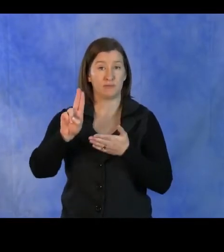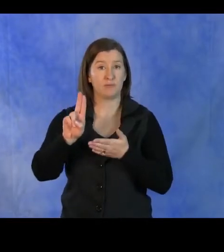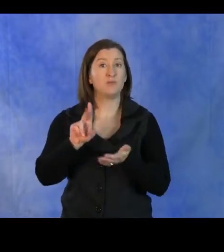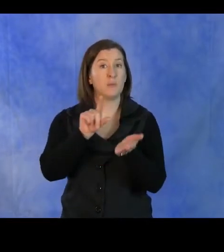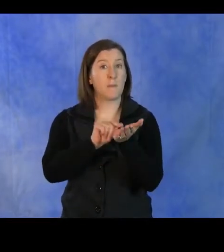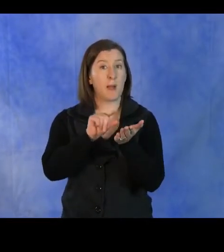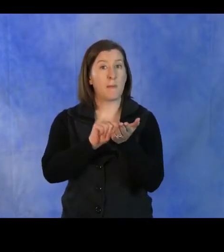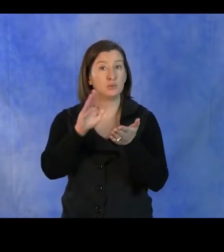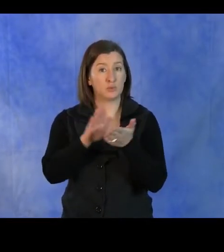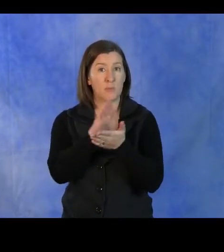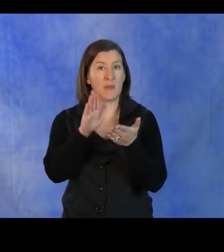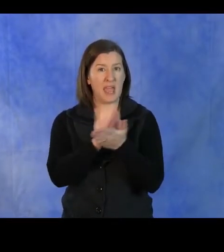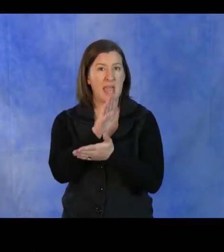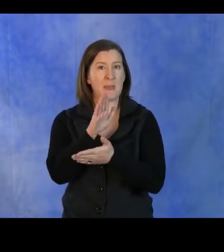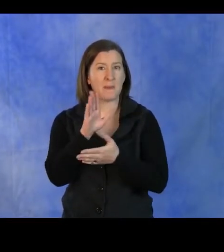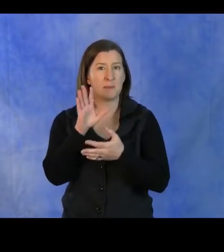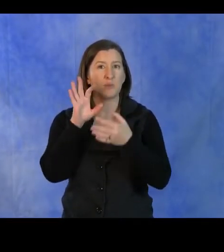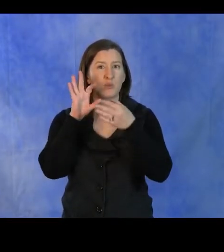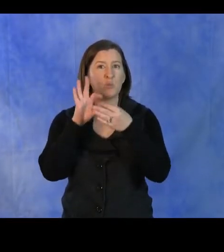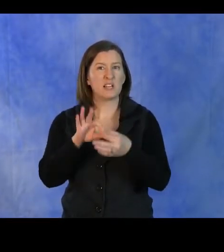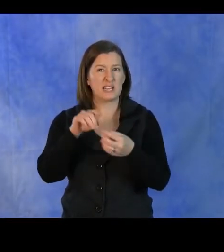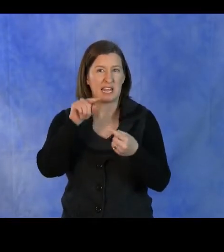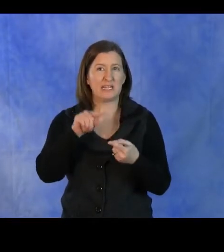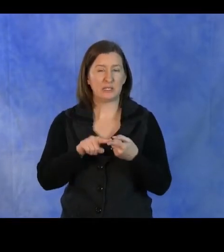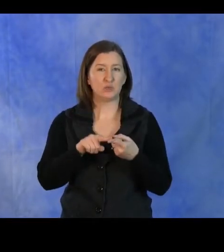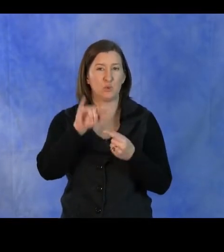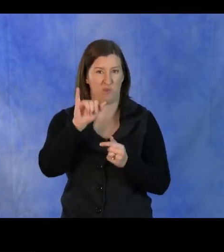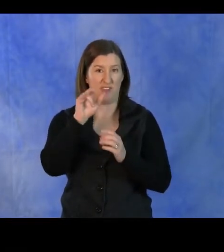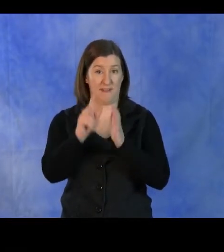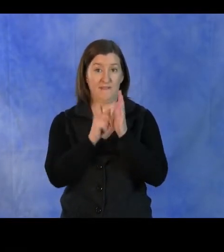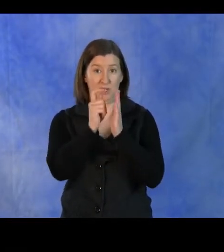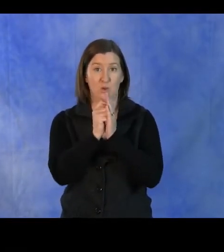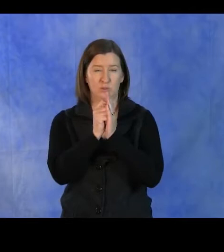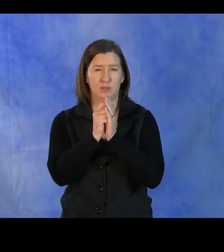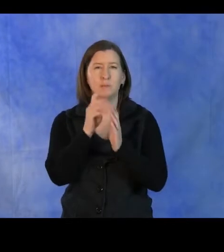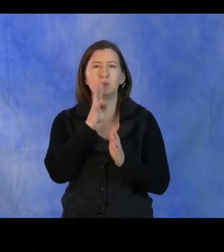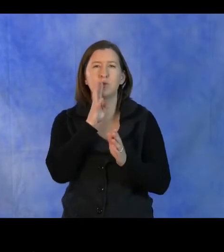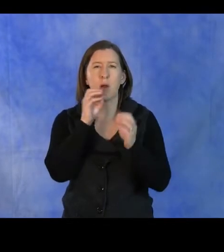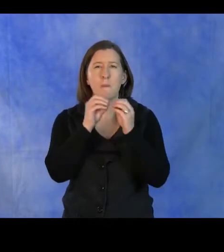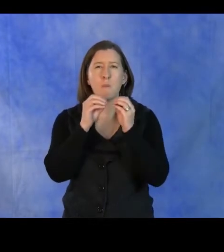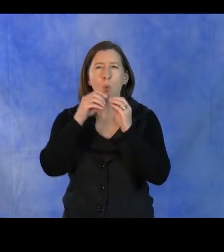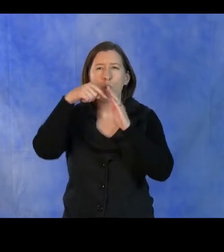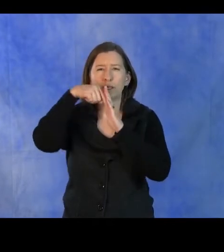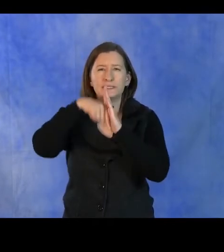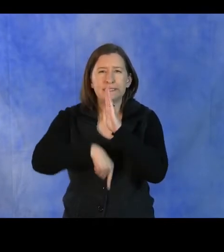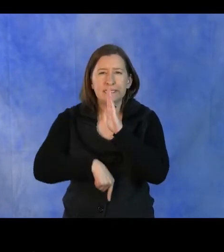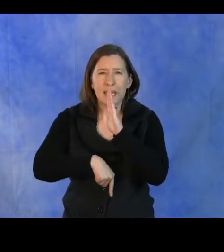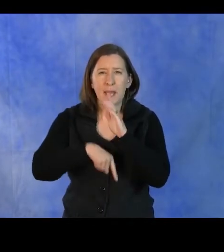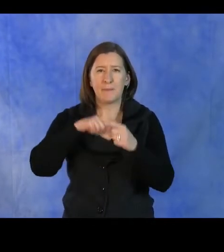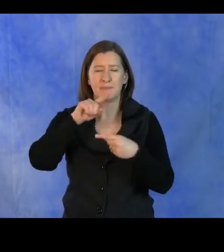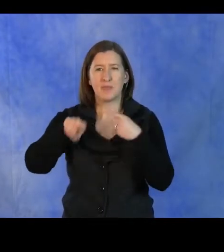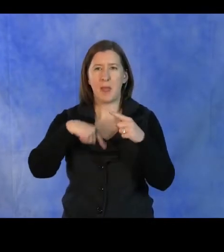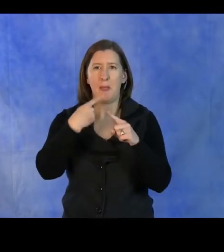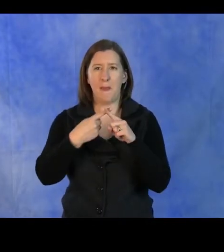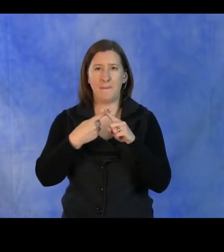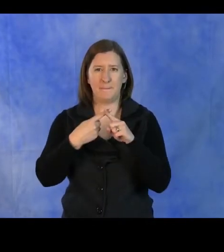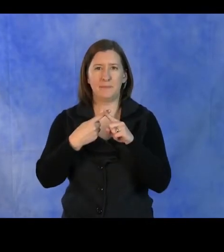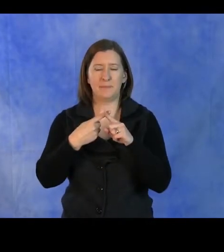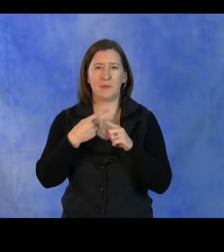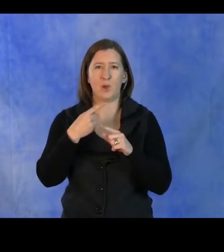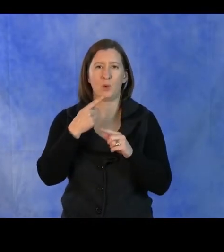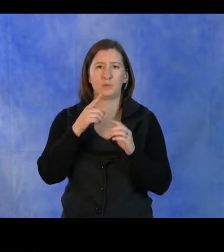Also, Harvard University had a paper related to that video talking more in